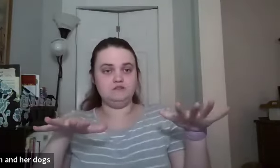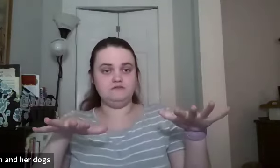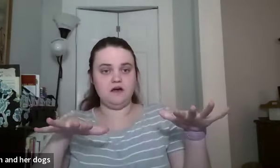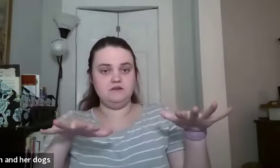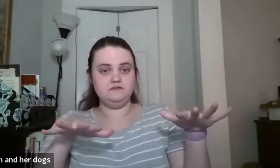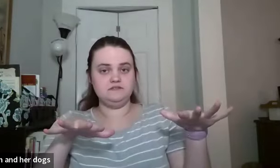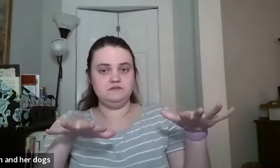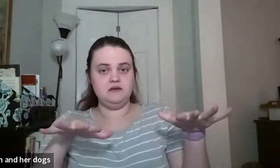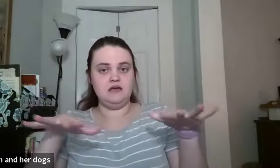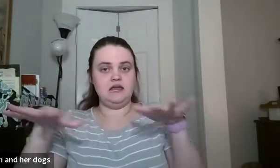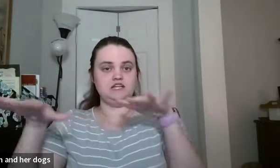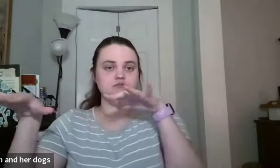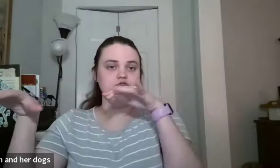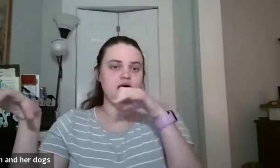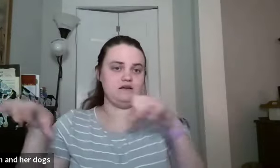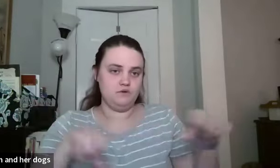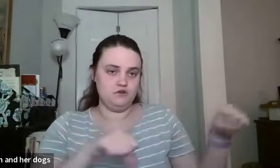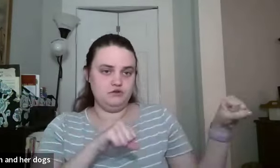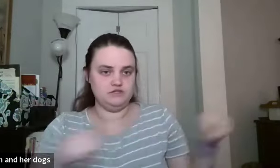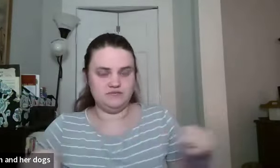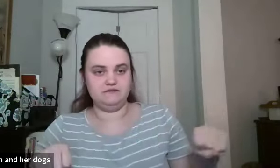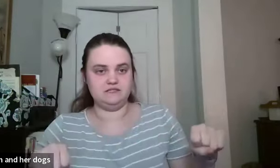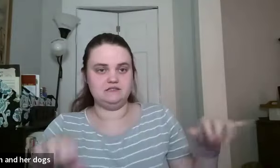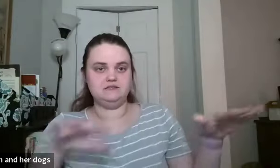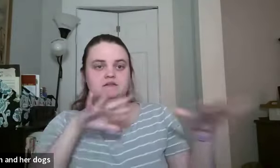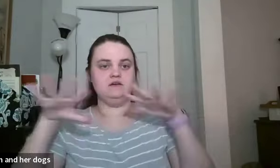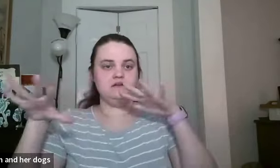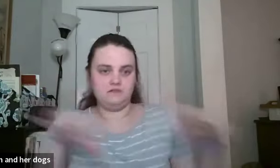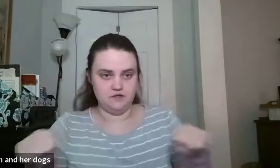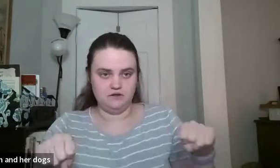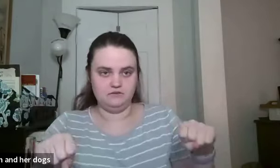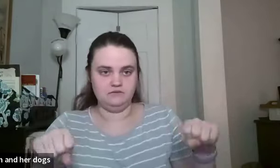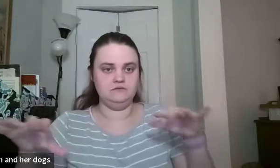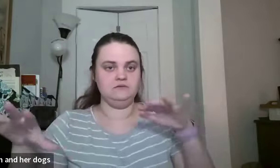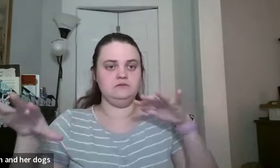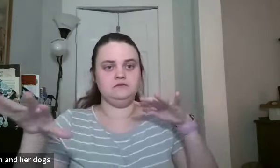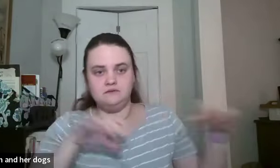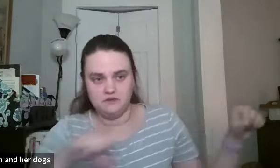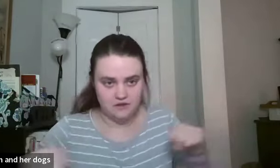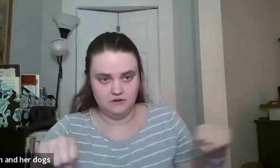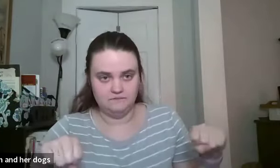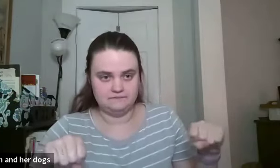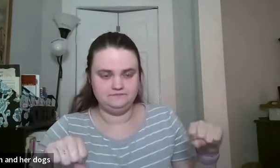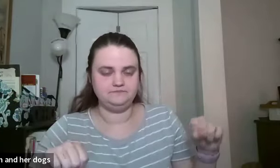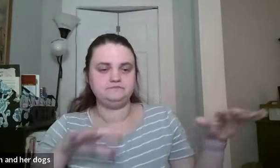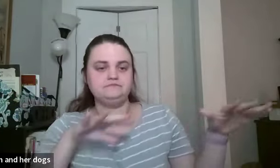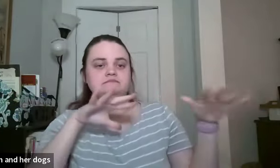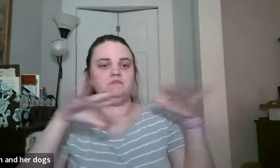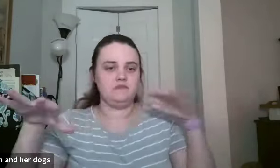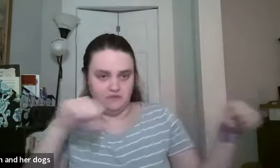2 5s. And as you move back and forth, you close them into fists. Thunder. Thunder.